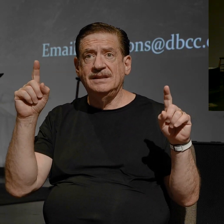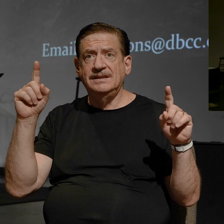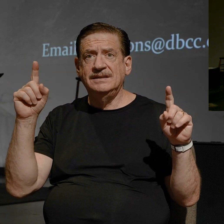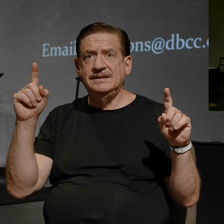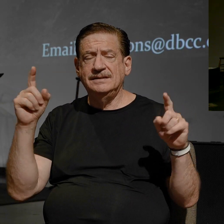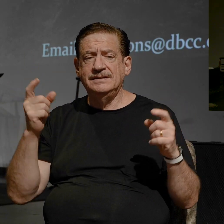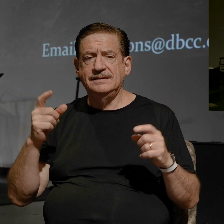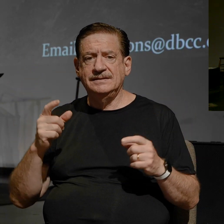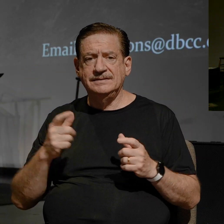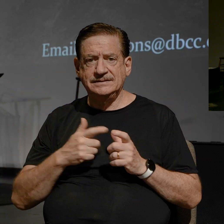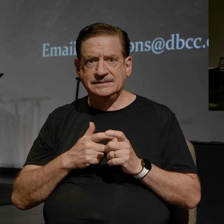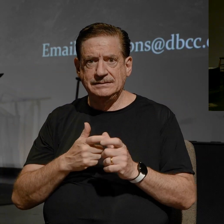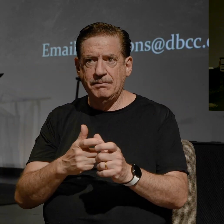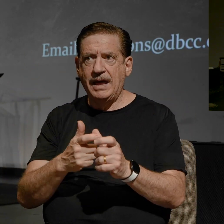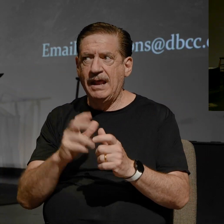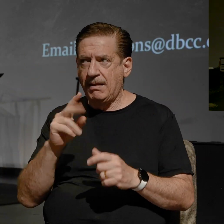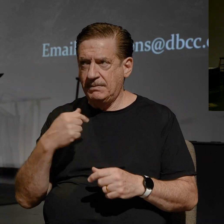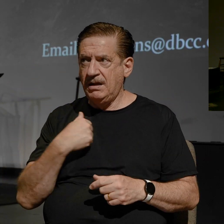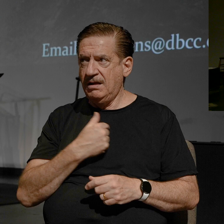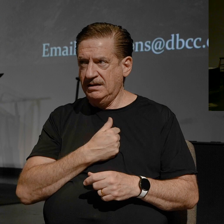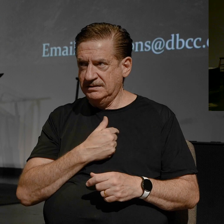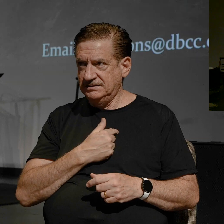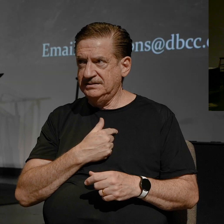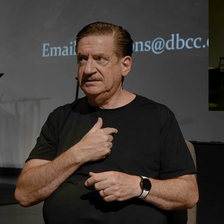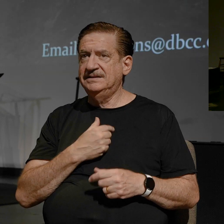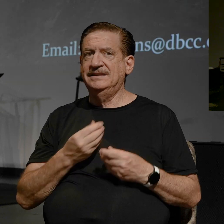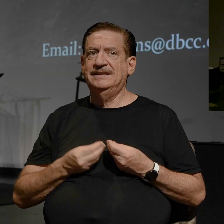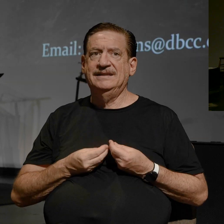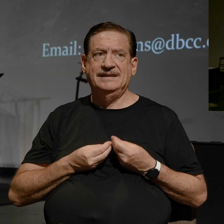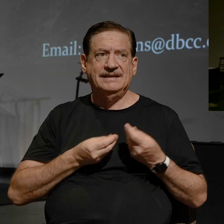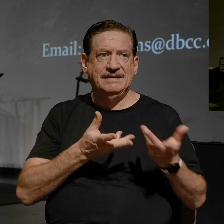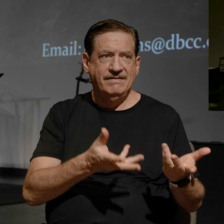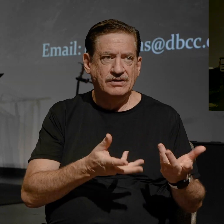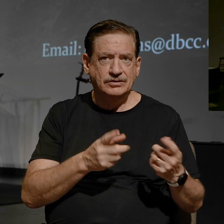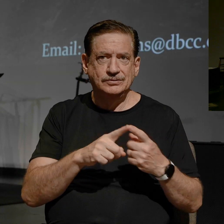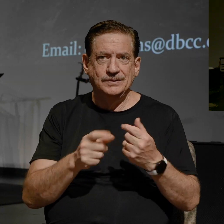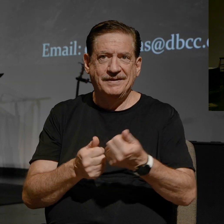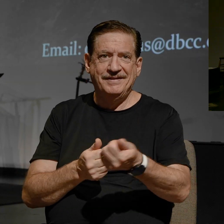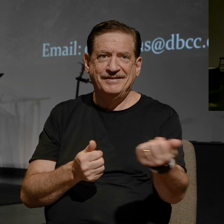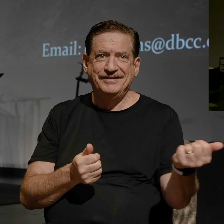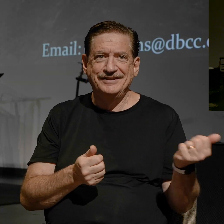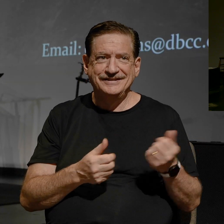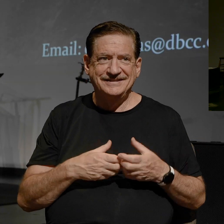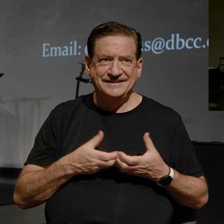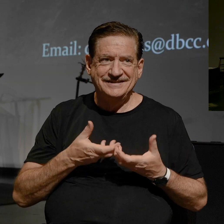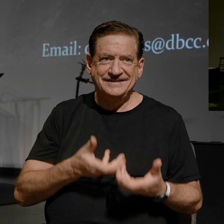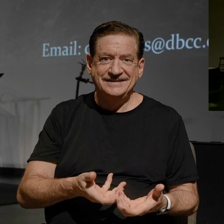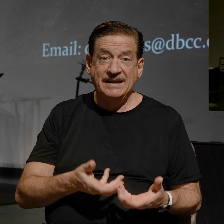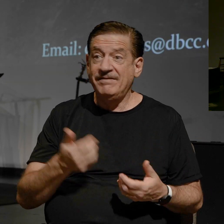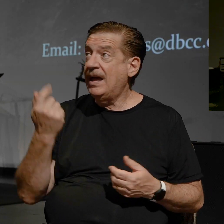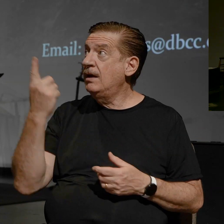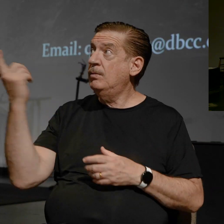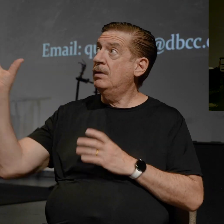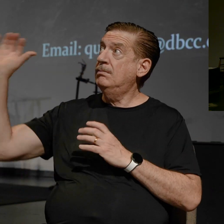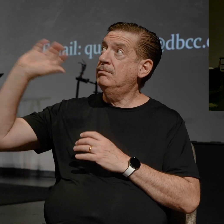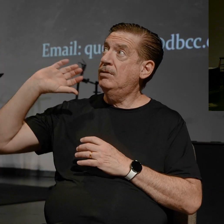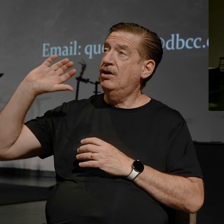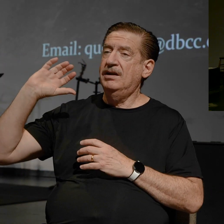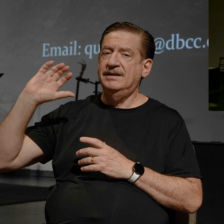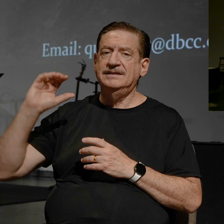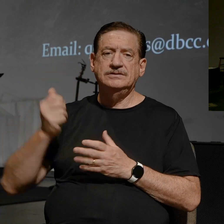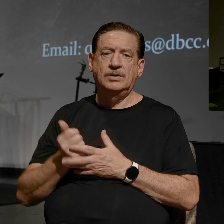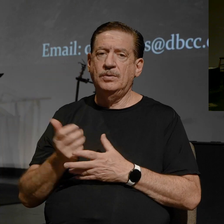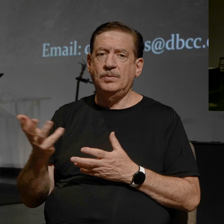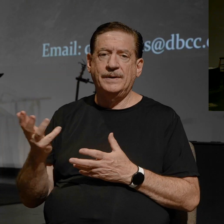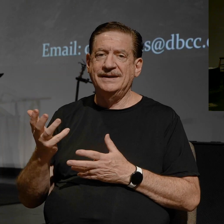sped up by us then turning and giving it to others. So if anyone else tries to pour into you, it's a waste of